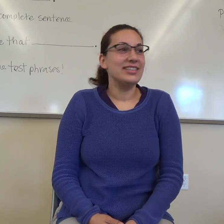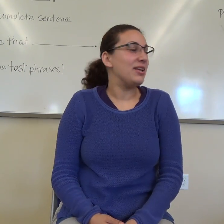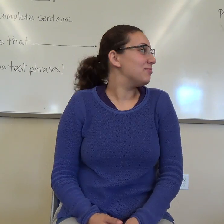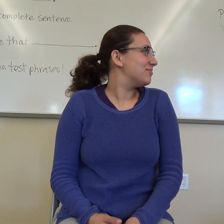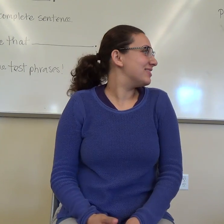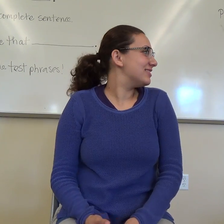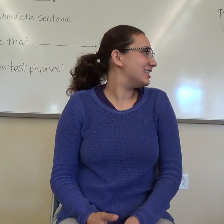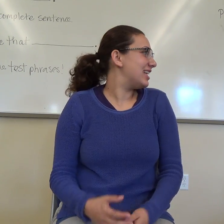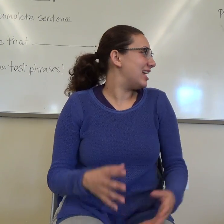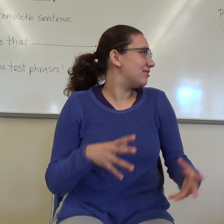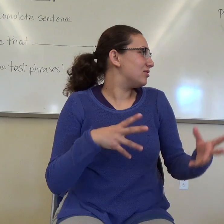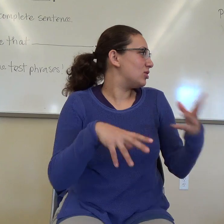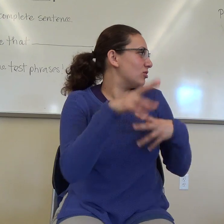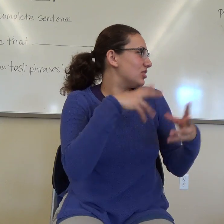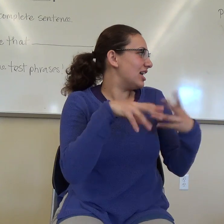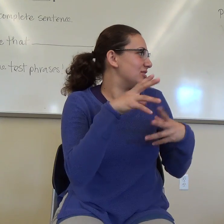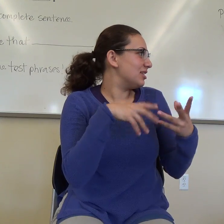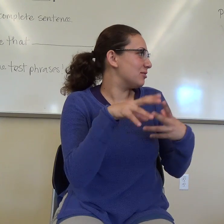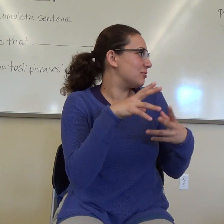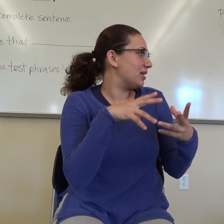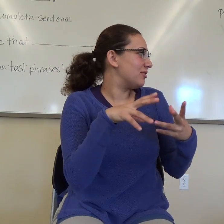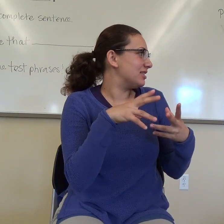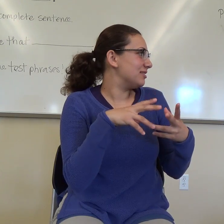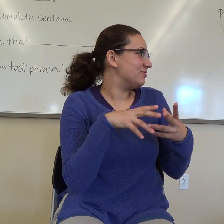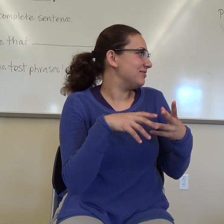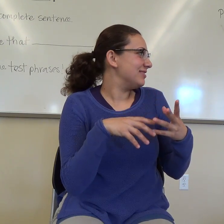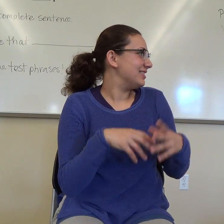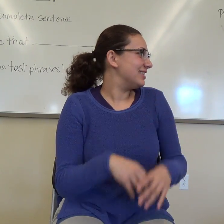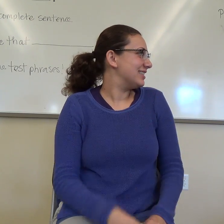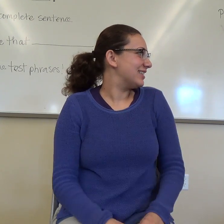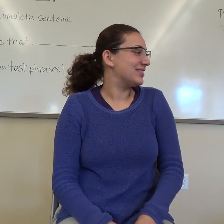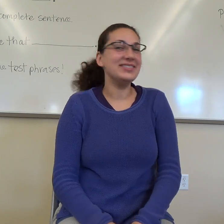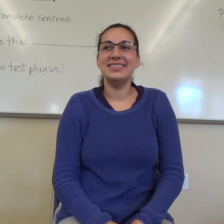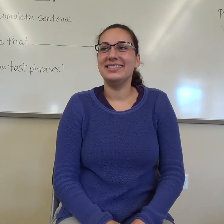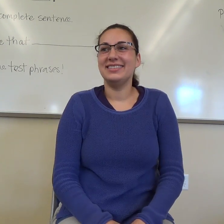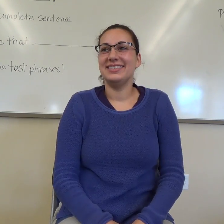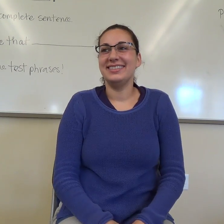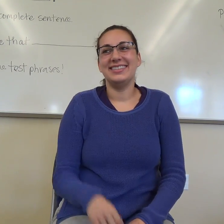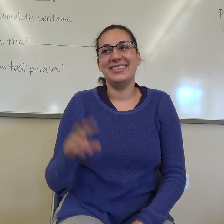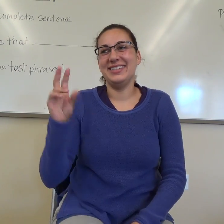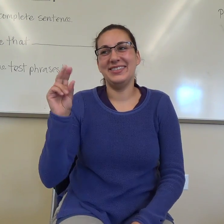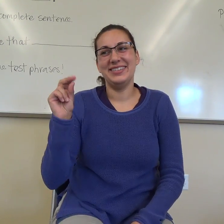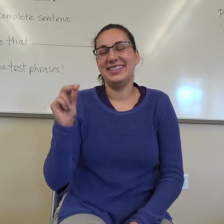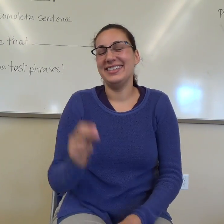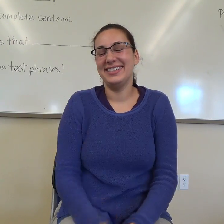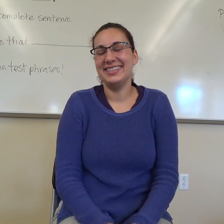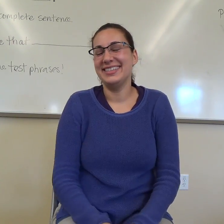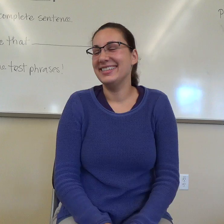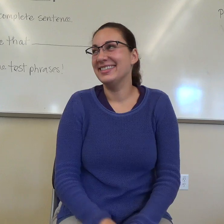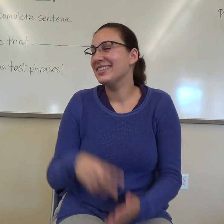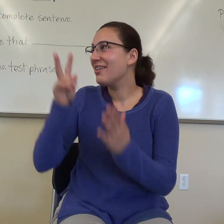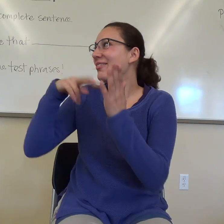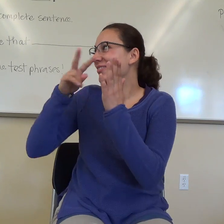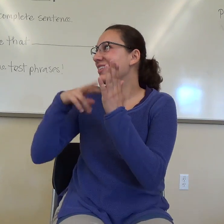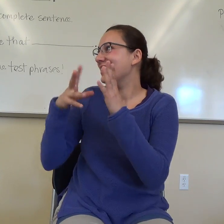May? Did they socialize with them or play with them? No? Let's read it, okay?